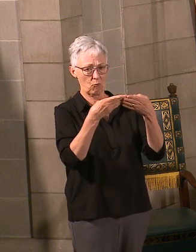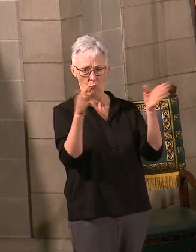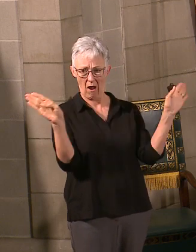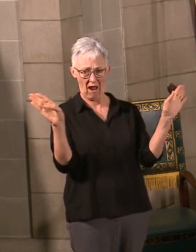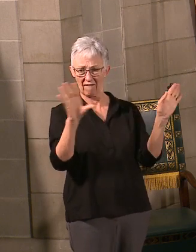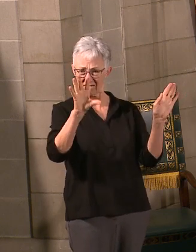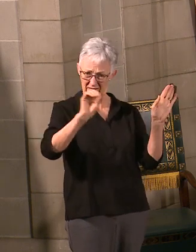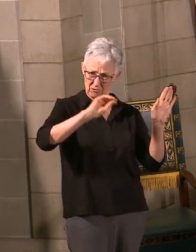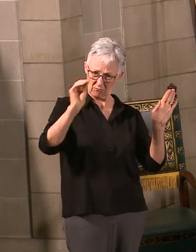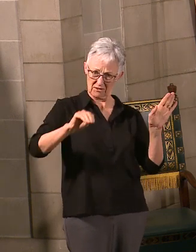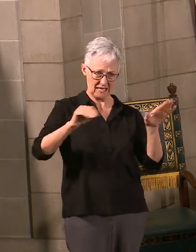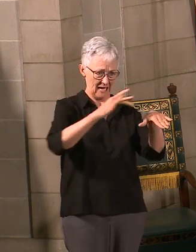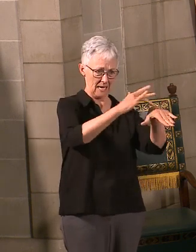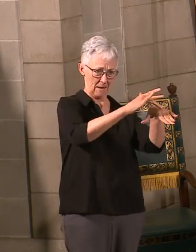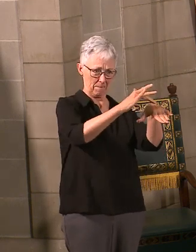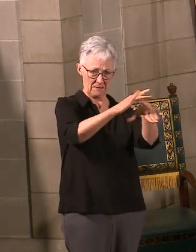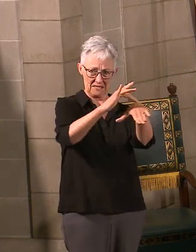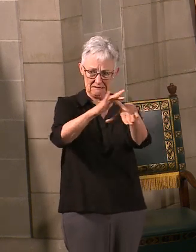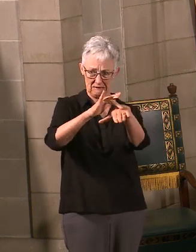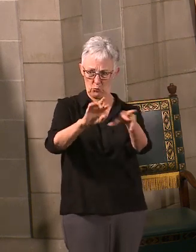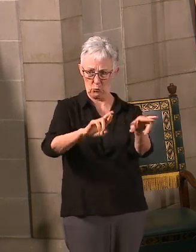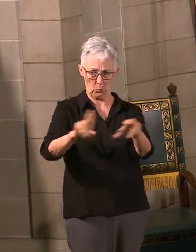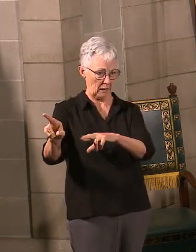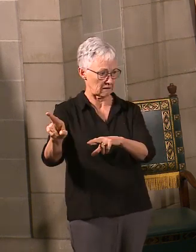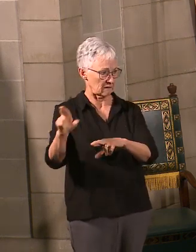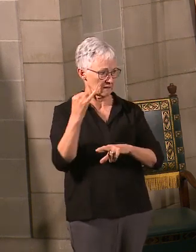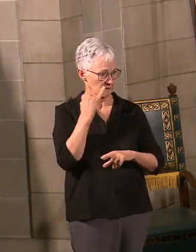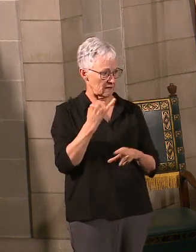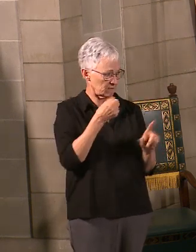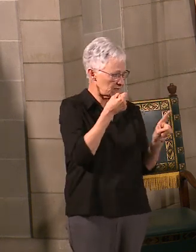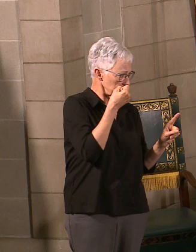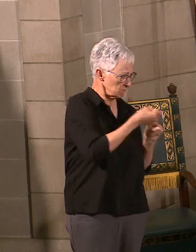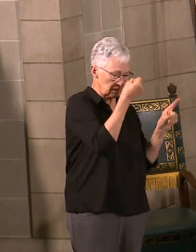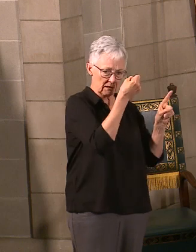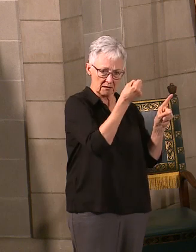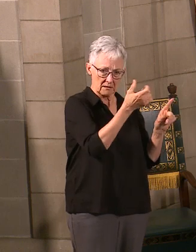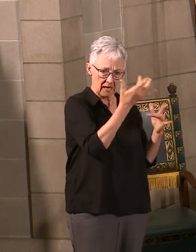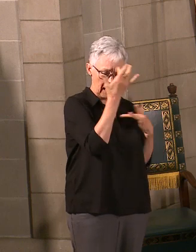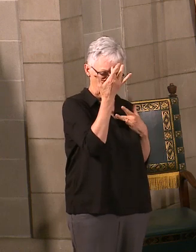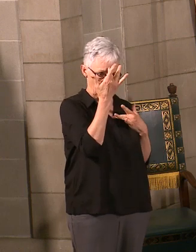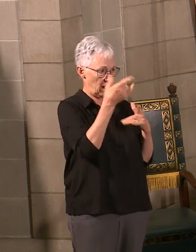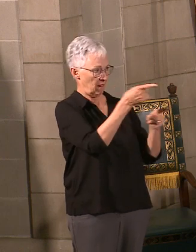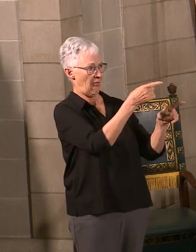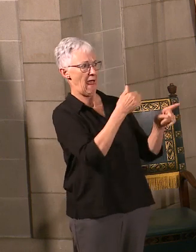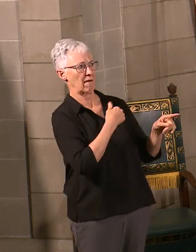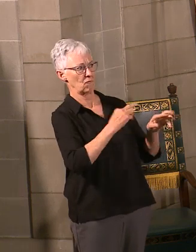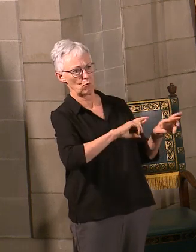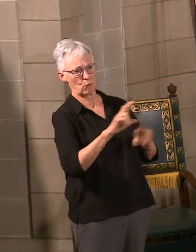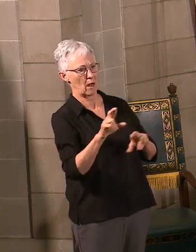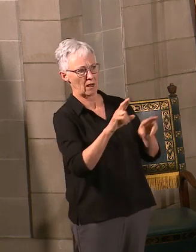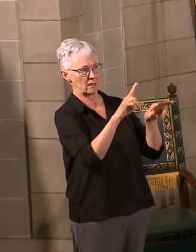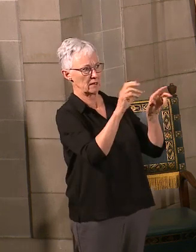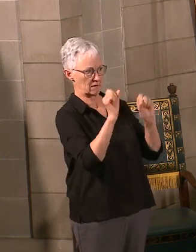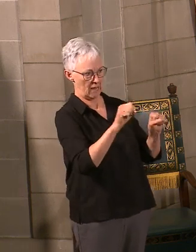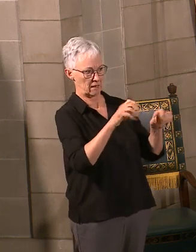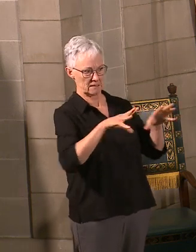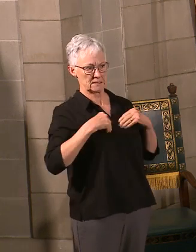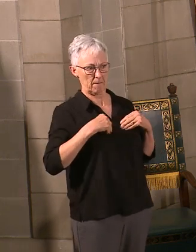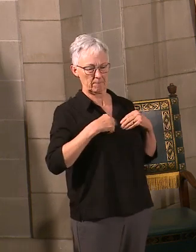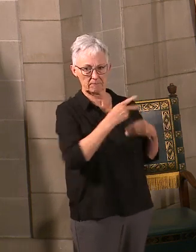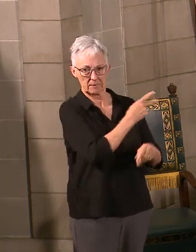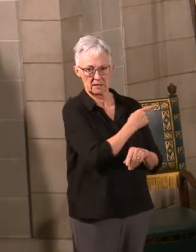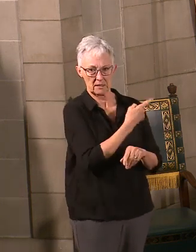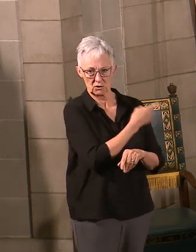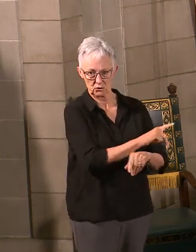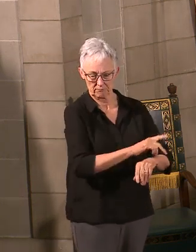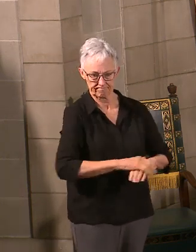for ICU beds. So far we haven't overwhelmed the healthcare system whatsoever. I think it was my